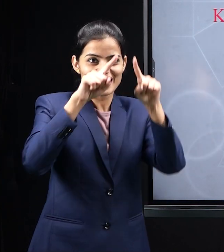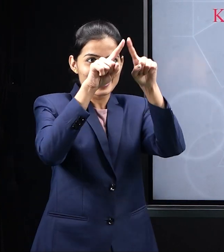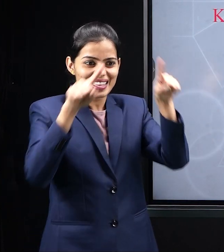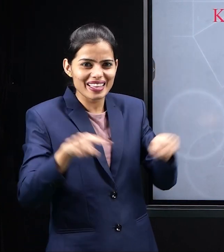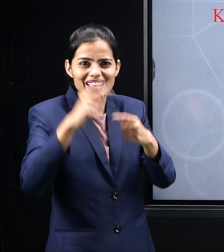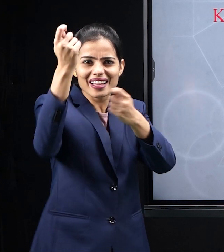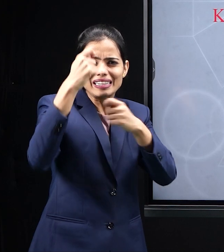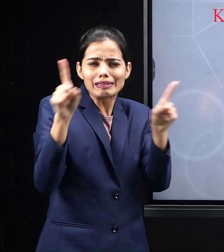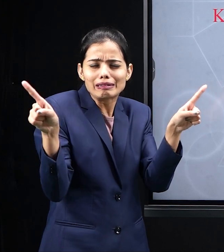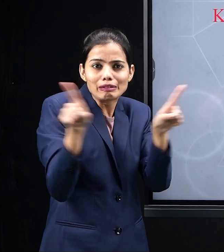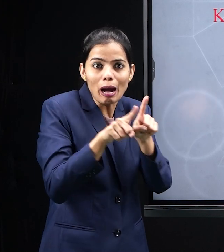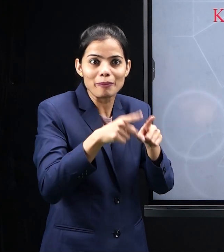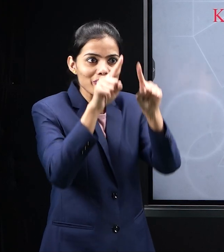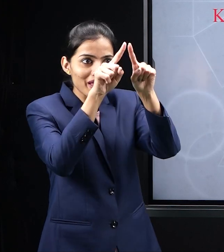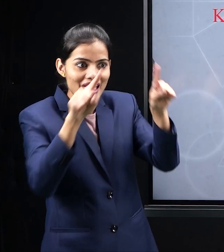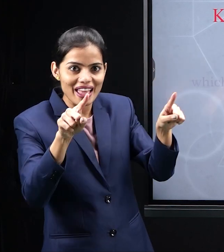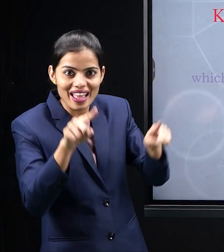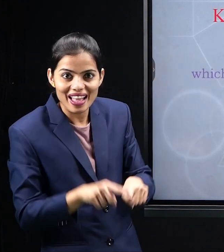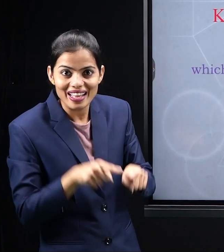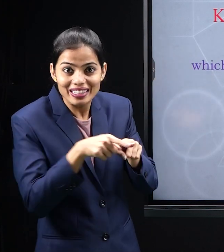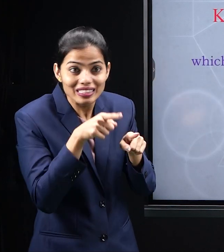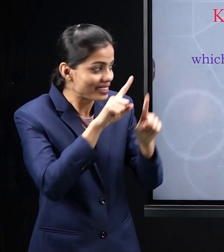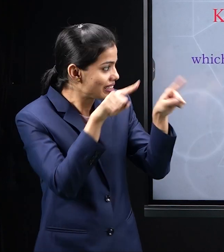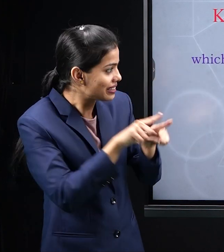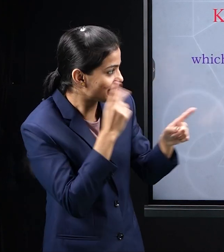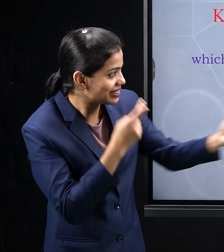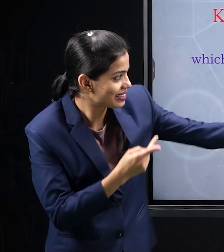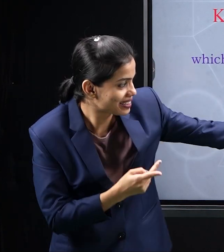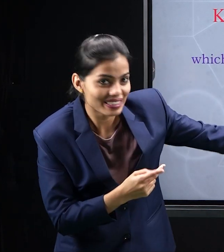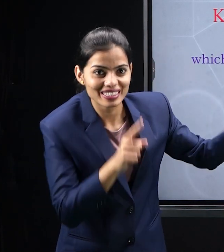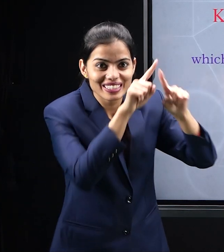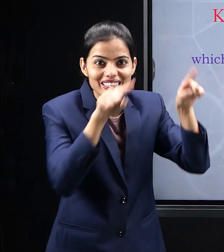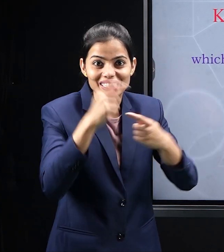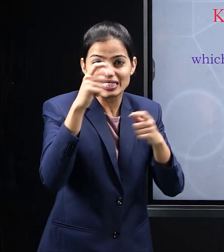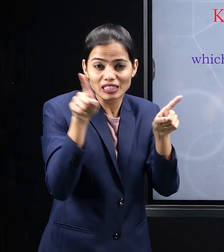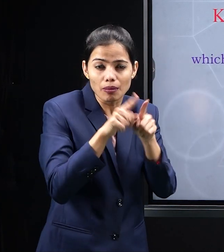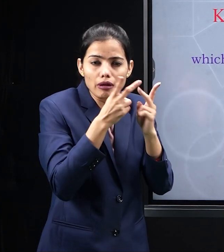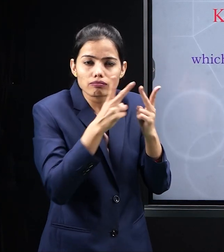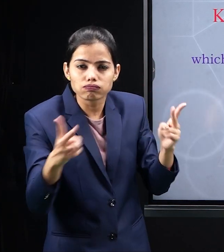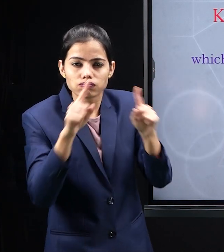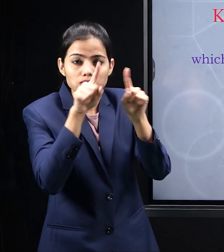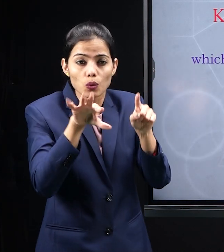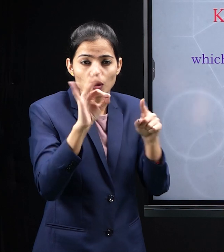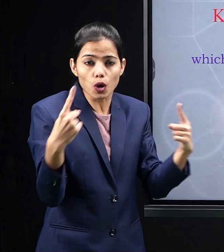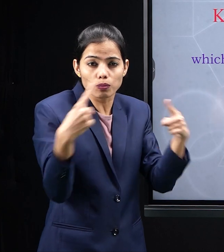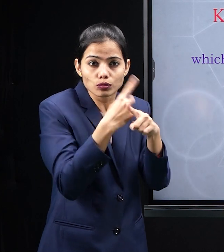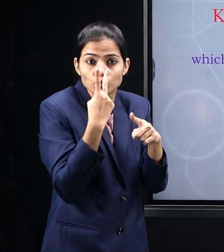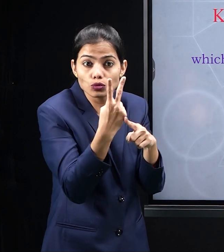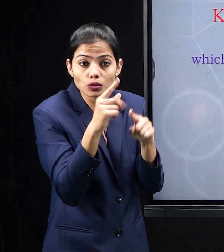Kite. A quadrilateral in which two pairs of adjacent sides are equal is known as a kite.